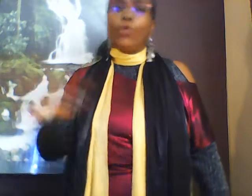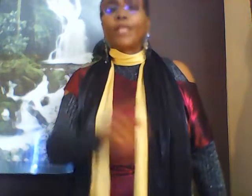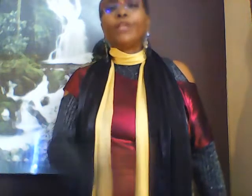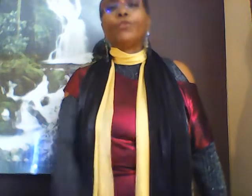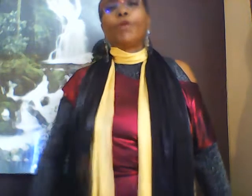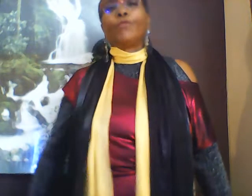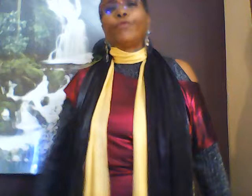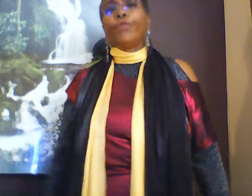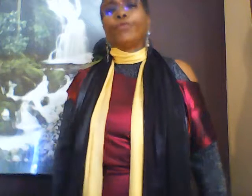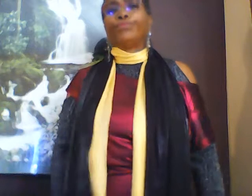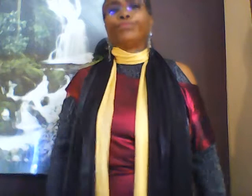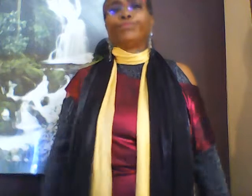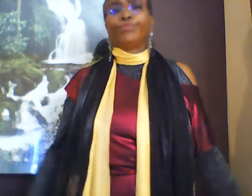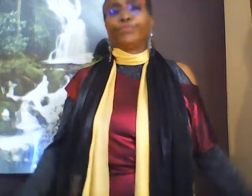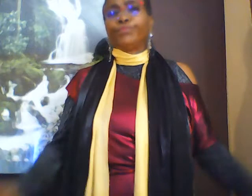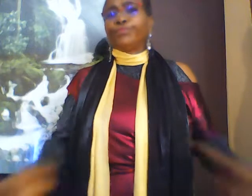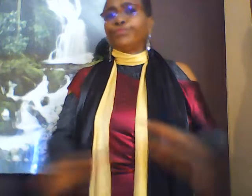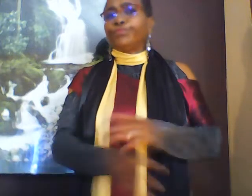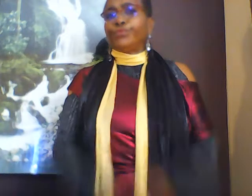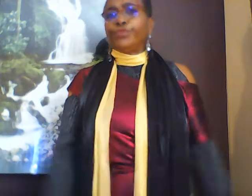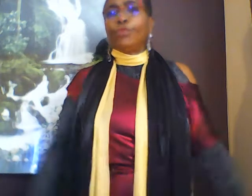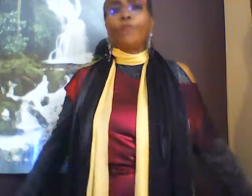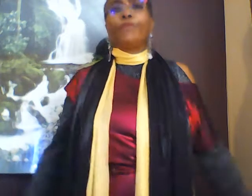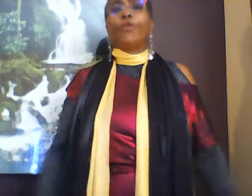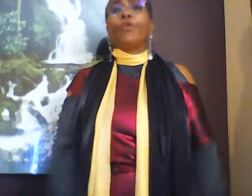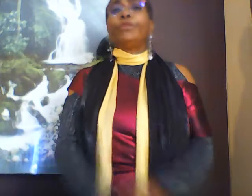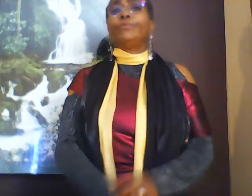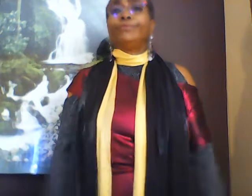blocking the blood flow, no blood flow.